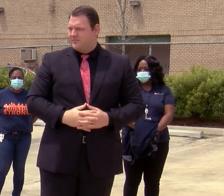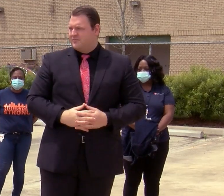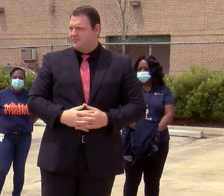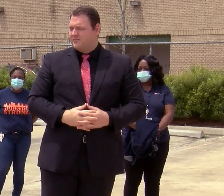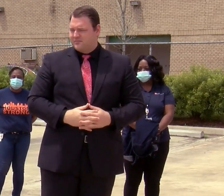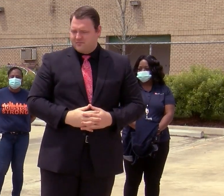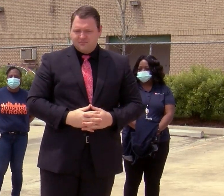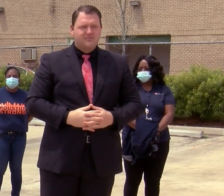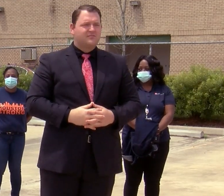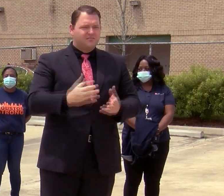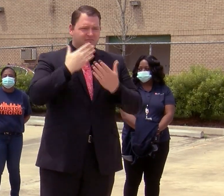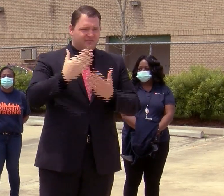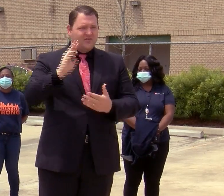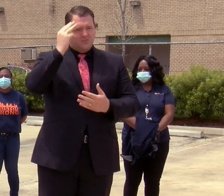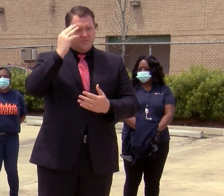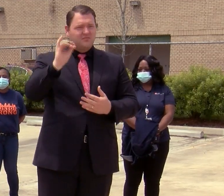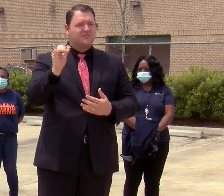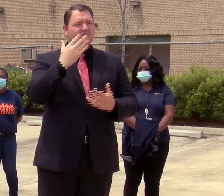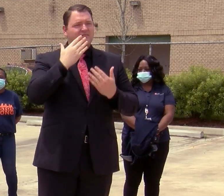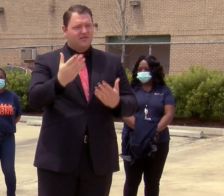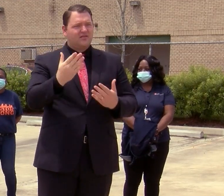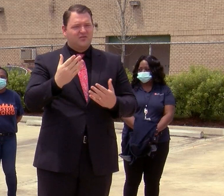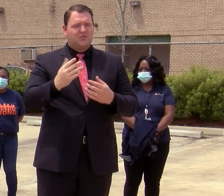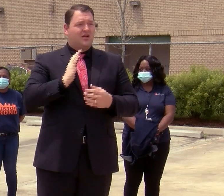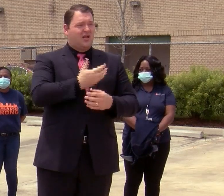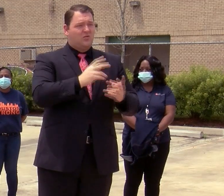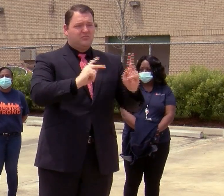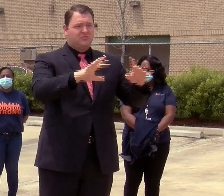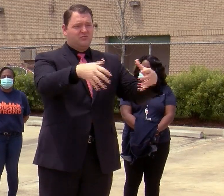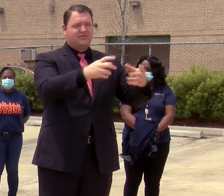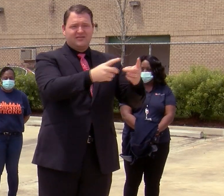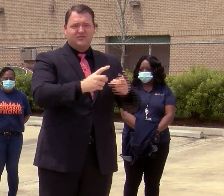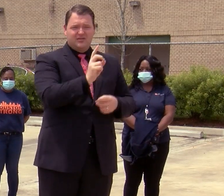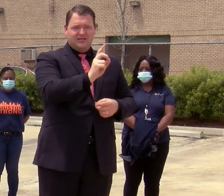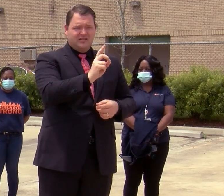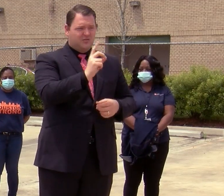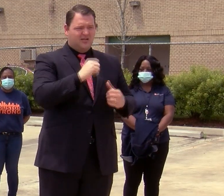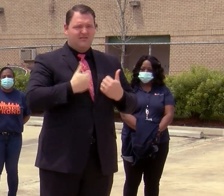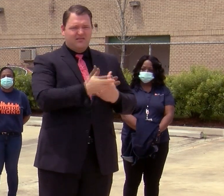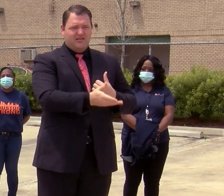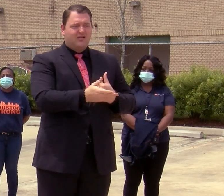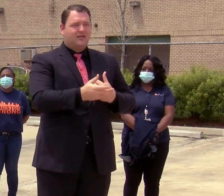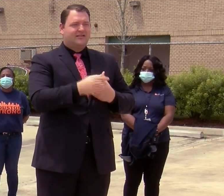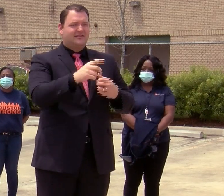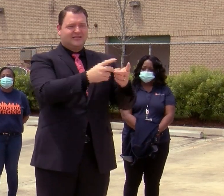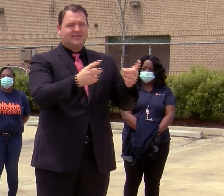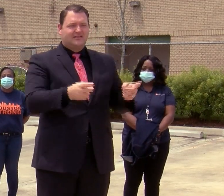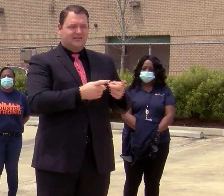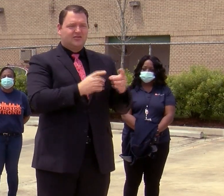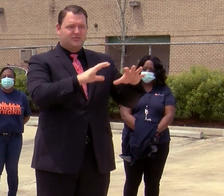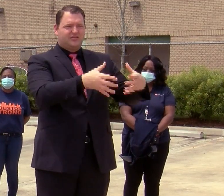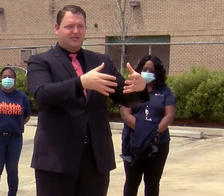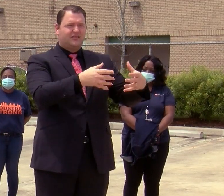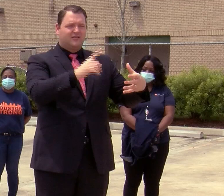Thank you, Mayor, and certainly thank you on behalf of the constituents of District D, the District of Destination. And